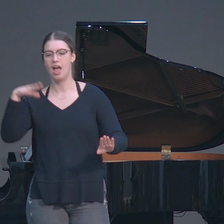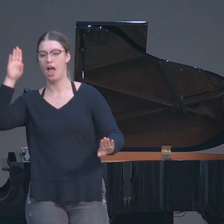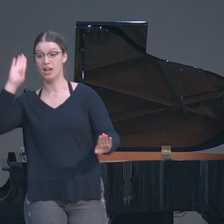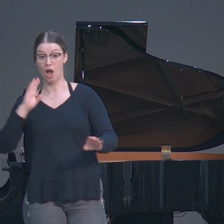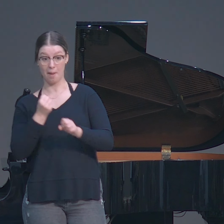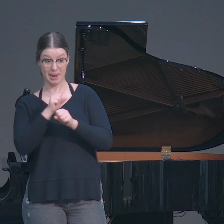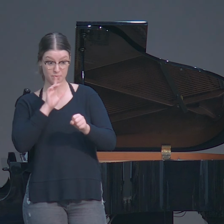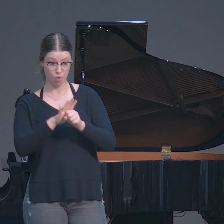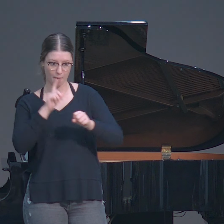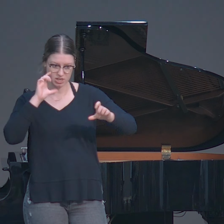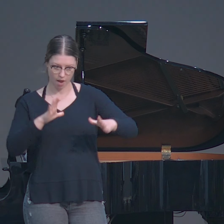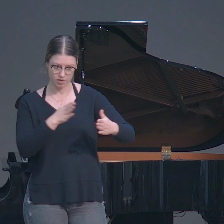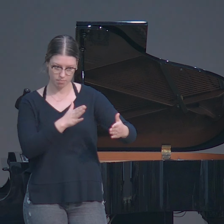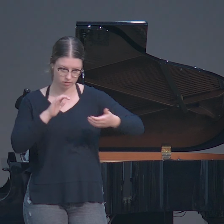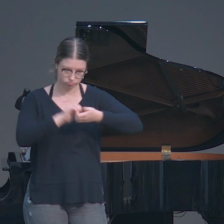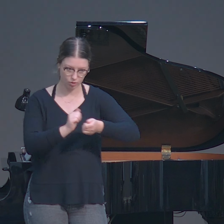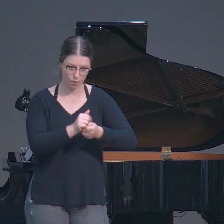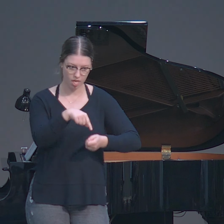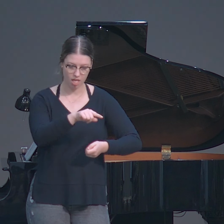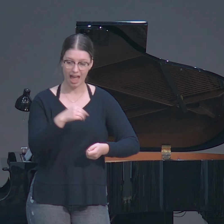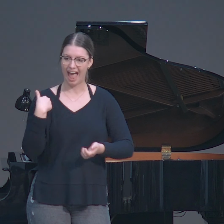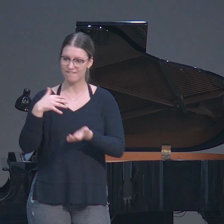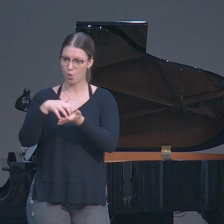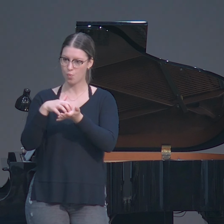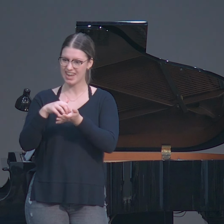weak spots in the covenant, right?